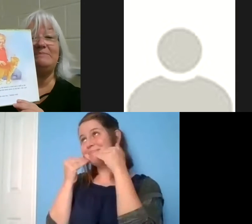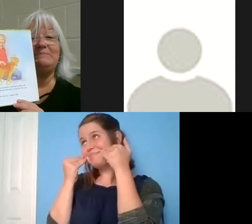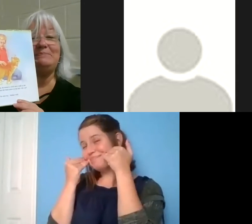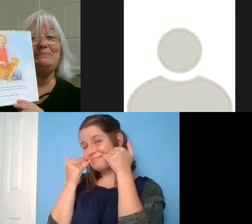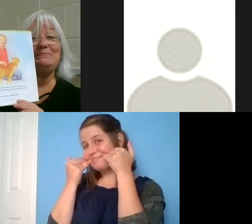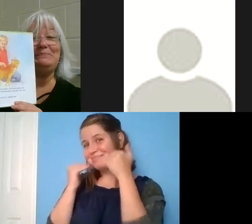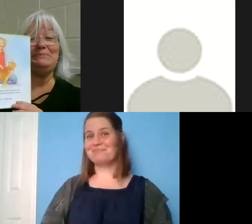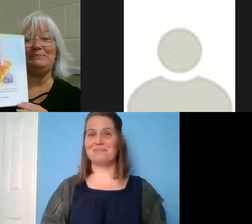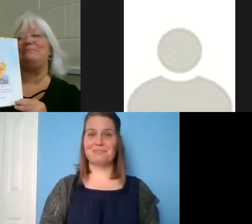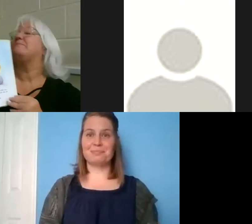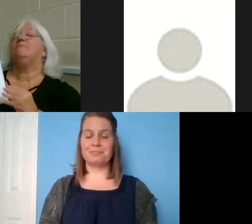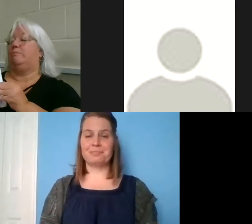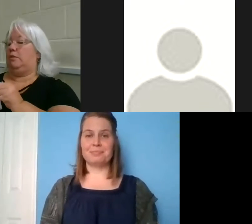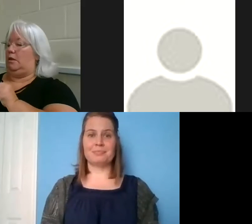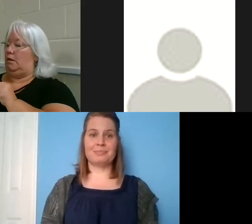that.